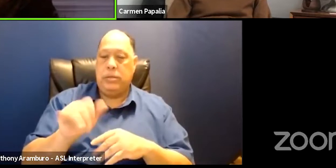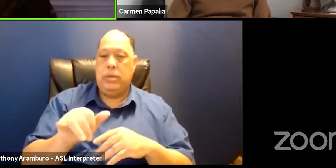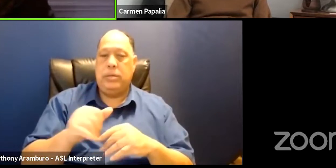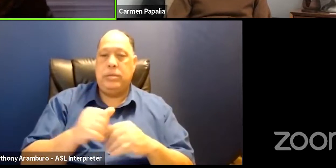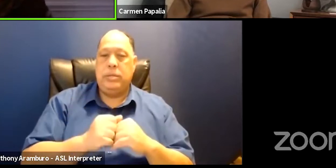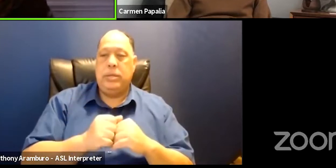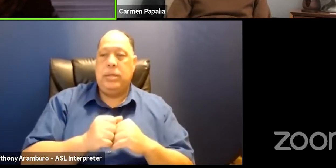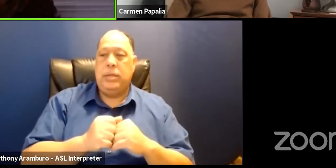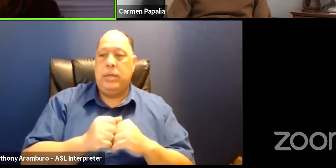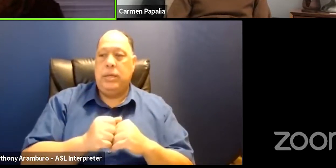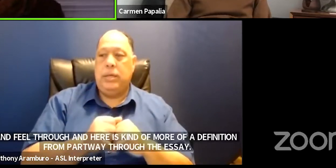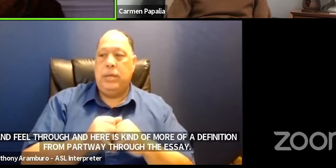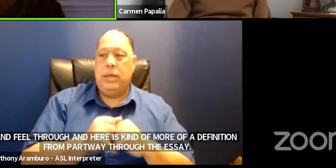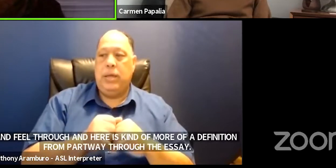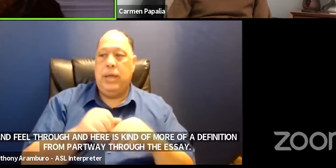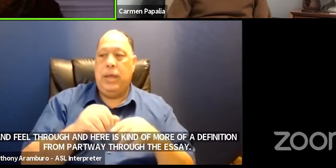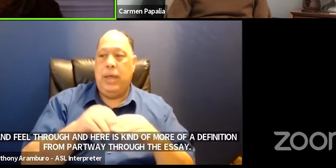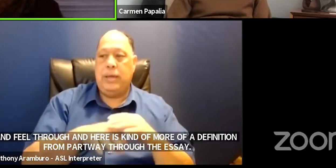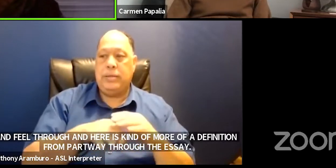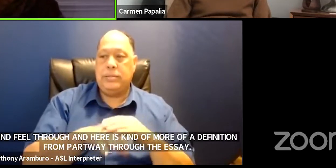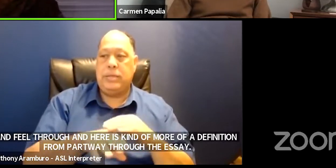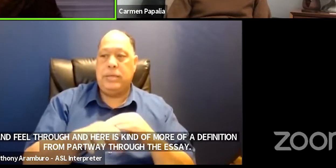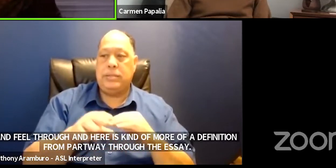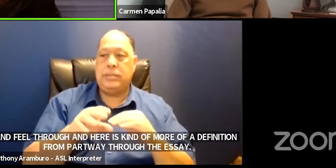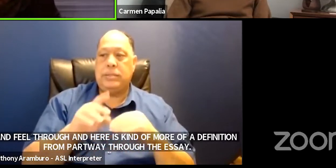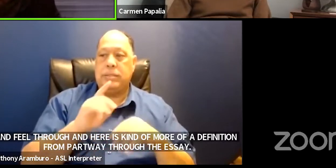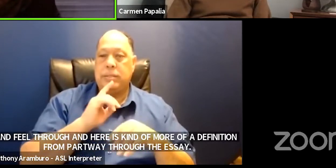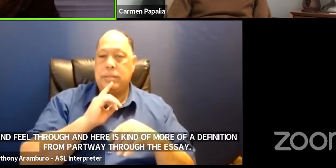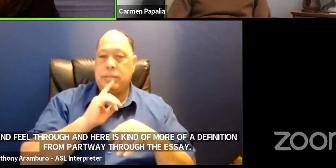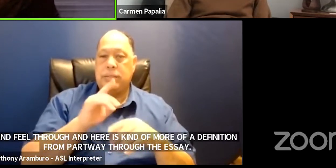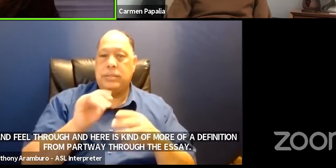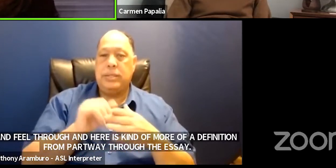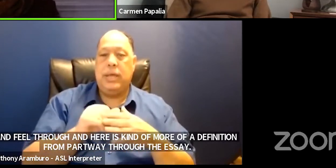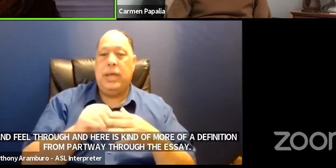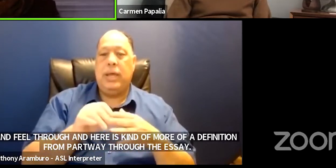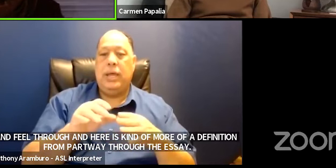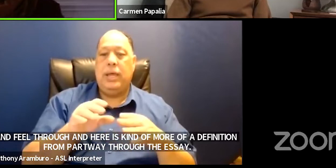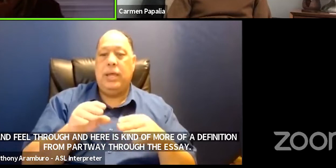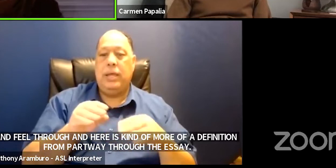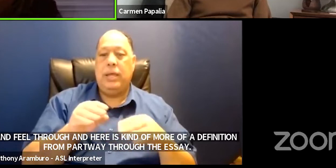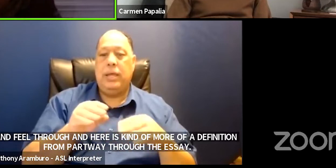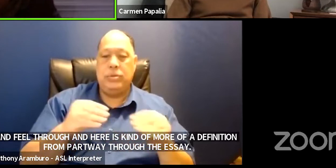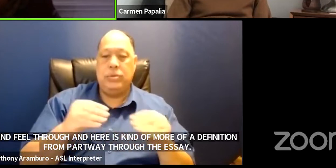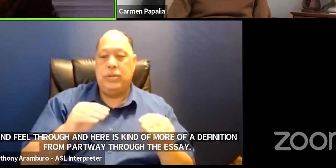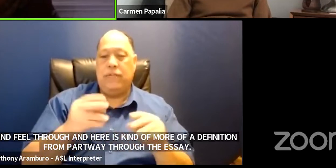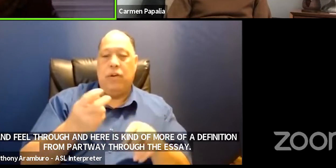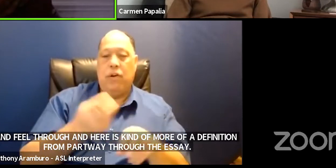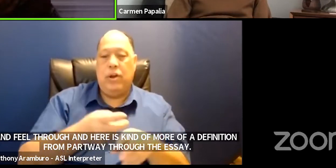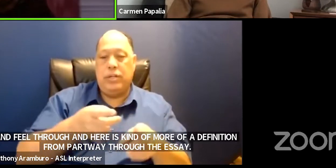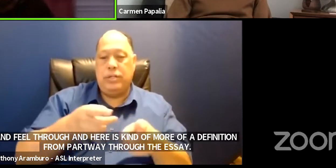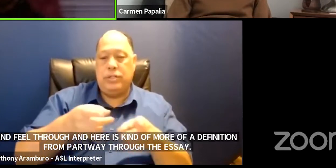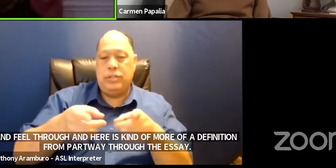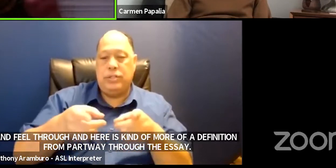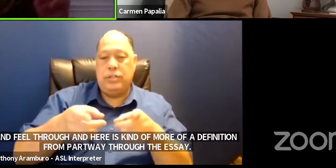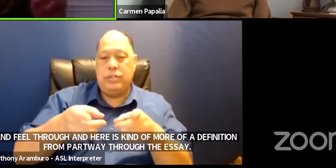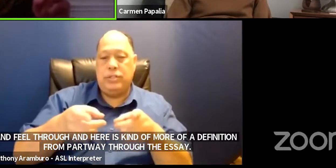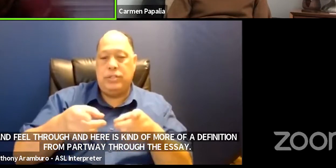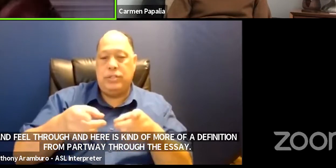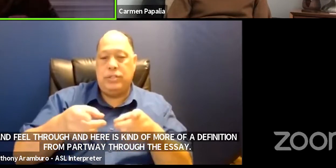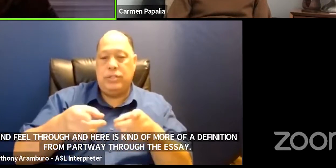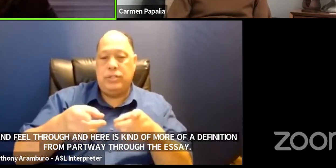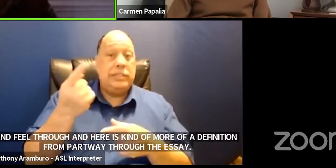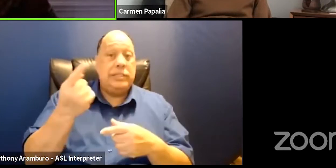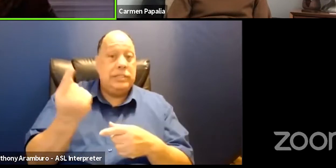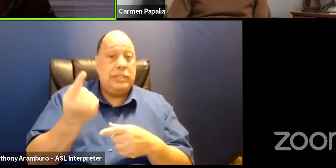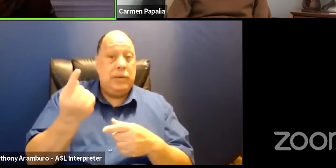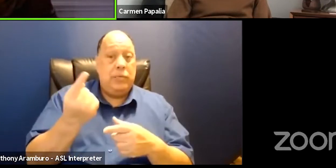Quote, access intimacy is that elusive, hard to describe feeling when someone else, quote, gets your